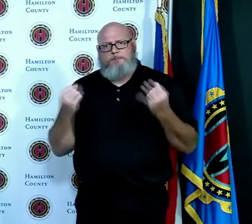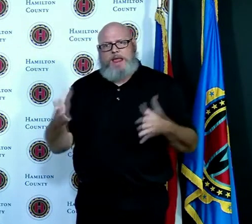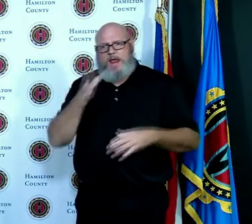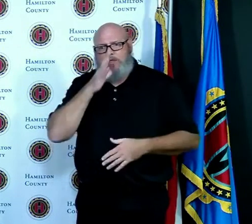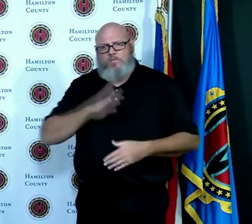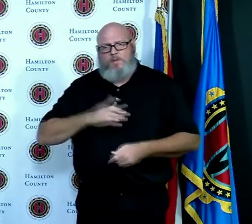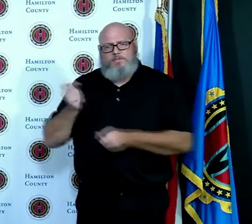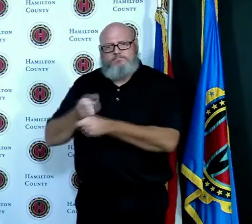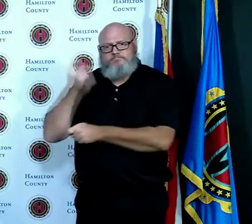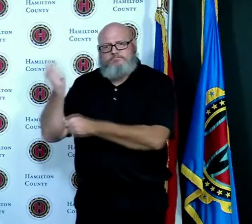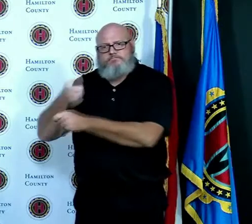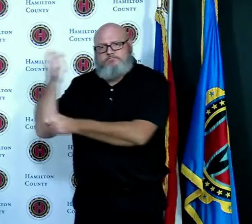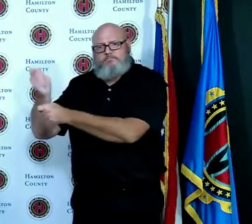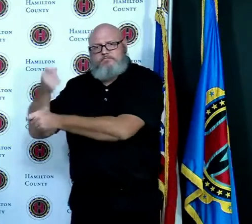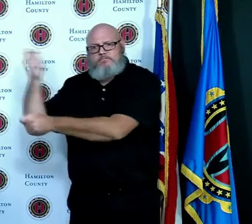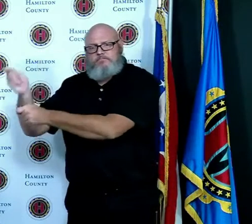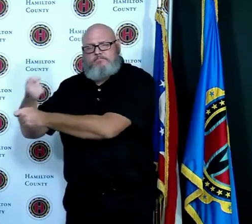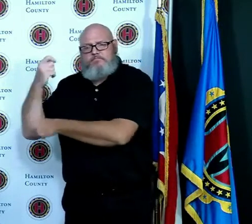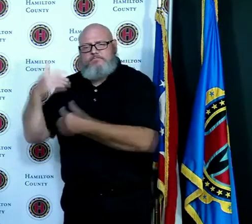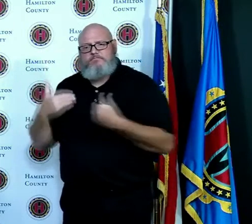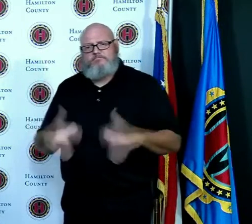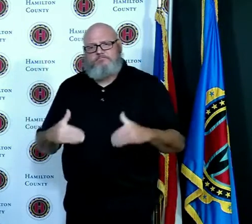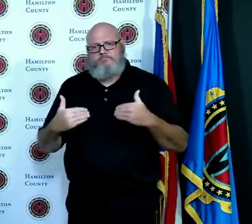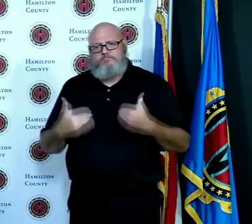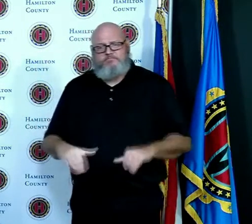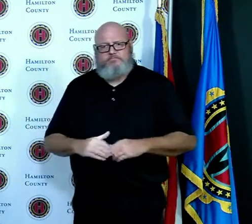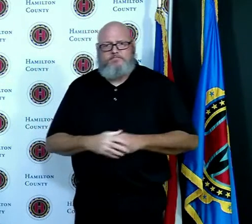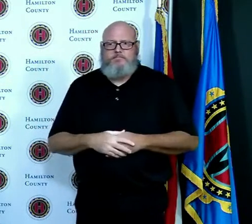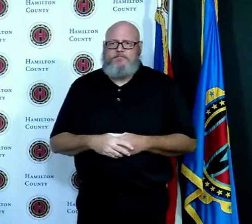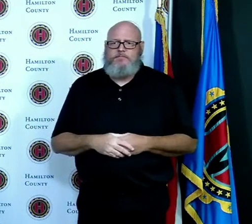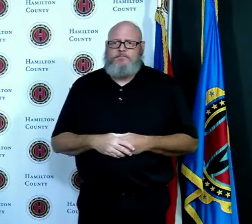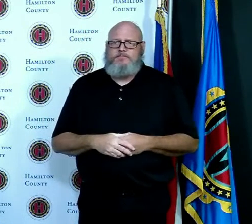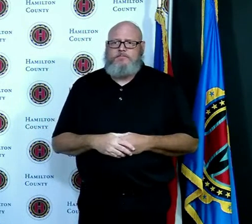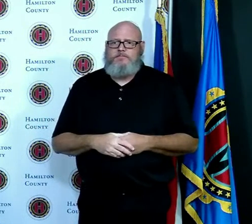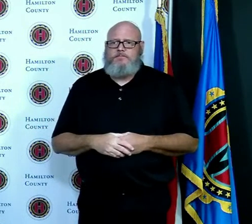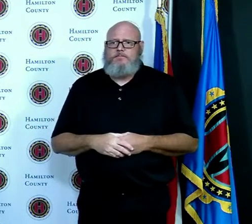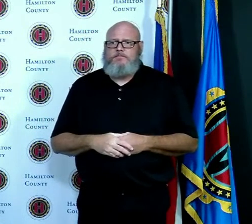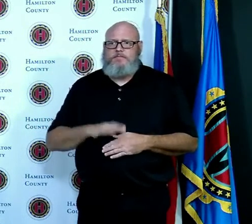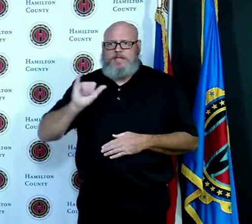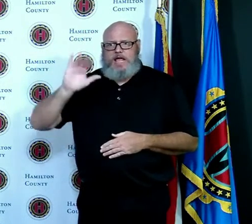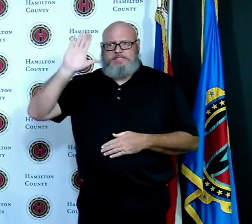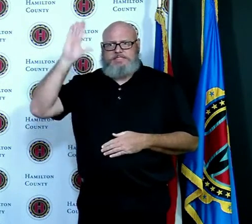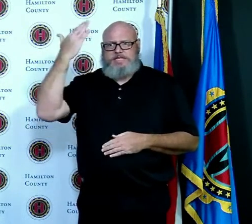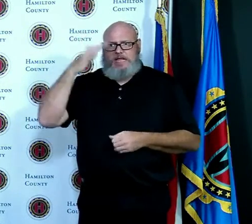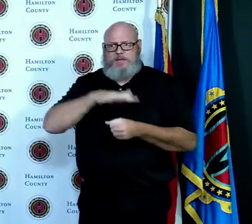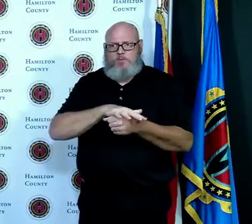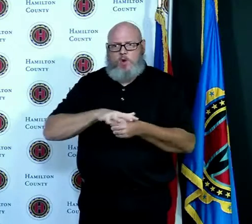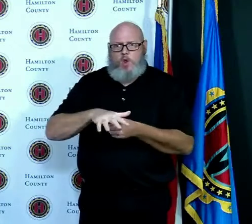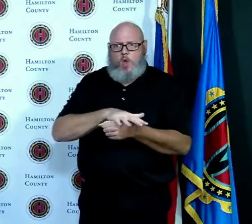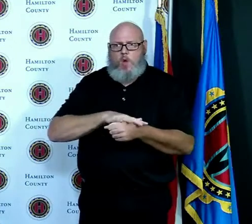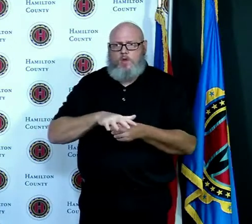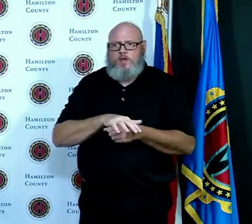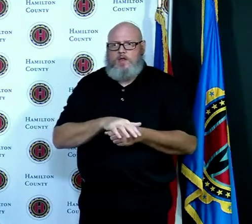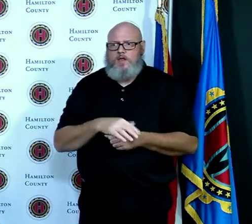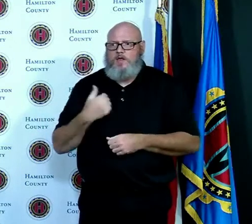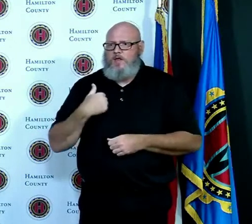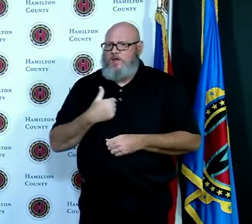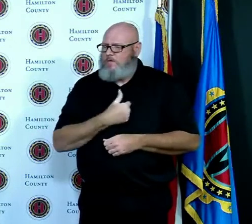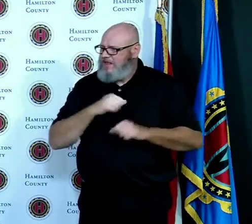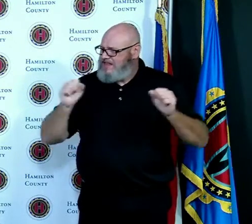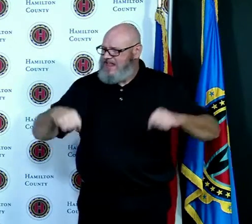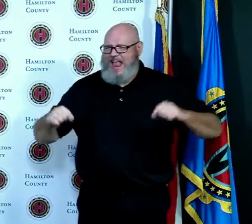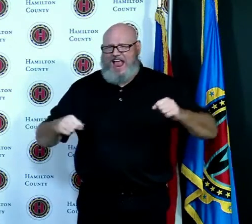and how this is becoming a growing movement, at least here locally? Yeah, we're on the cutting edge here in Hamilton